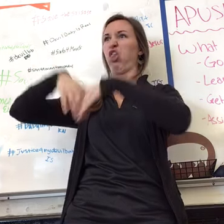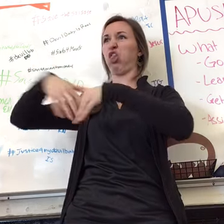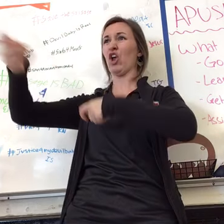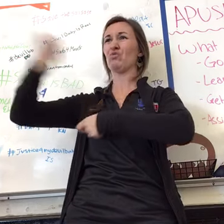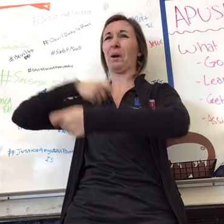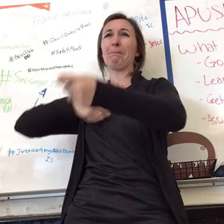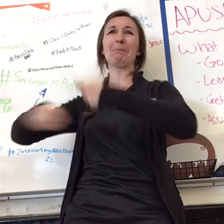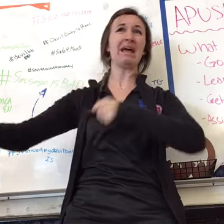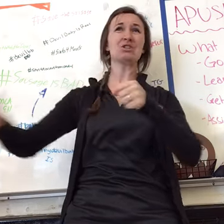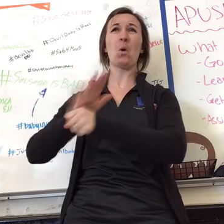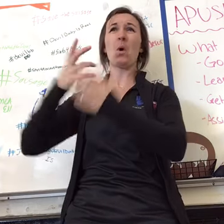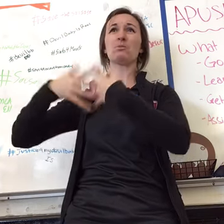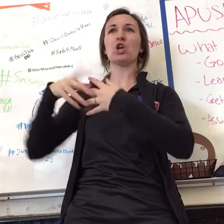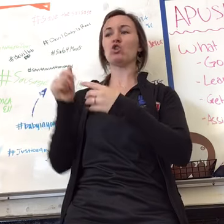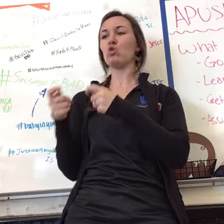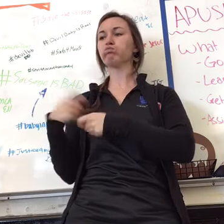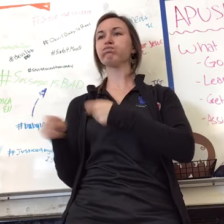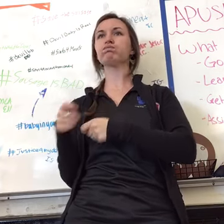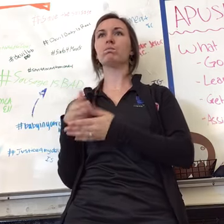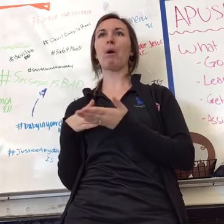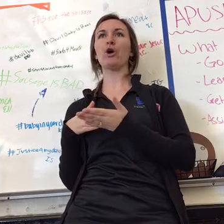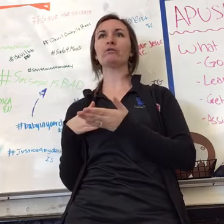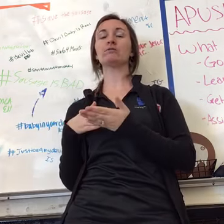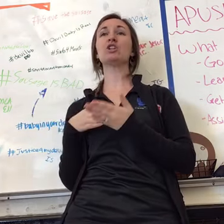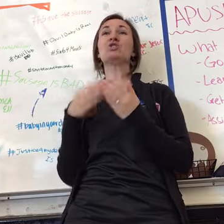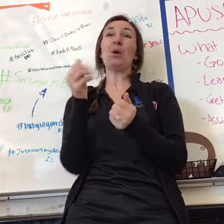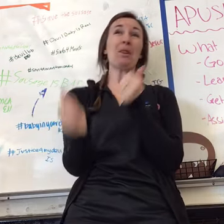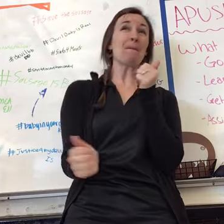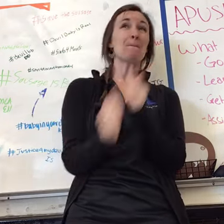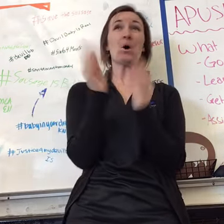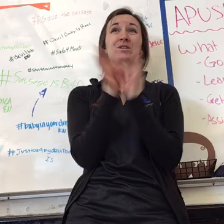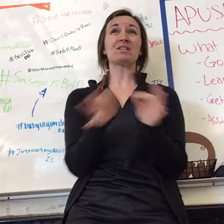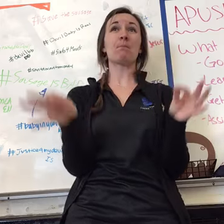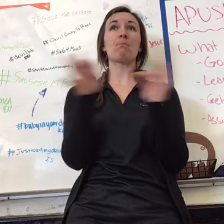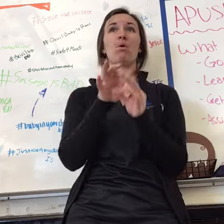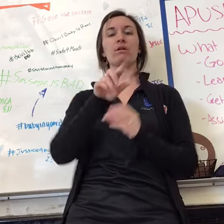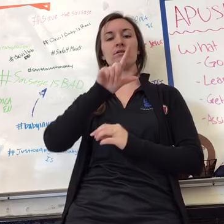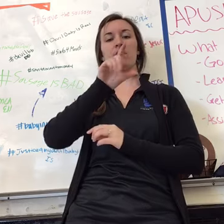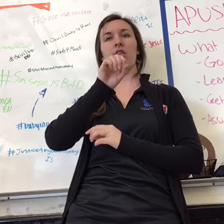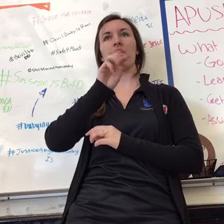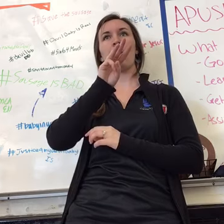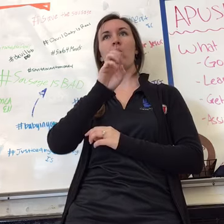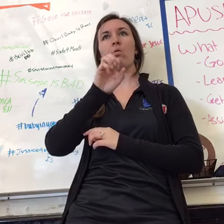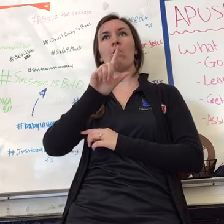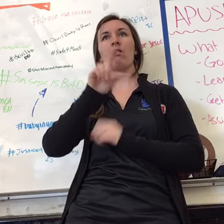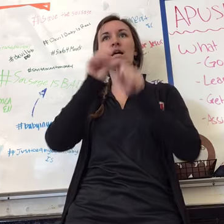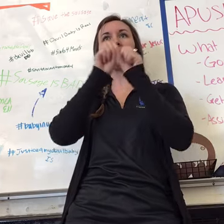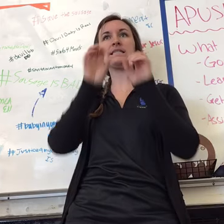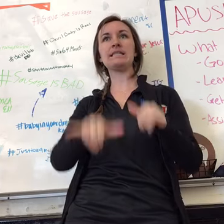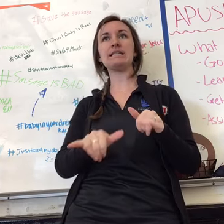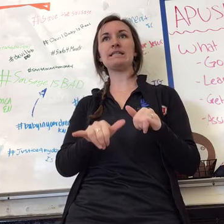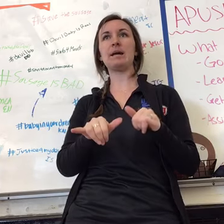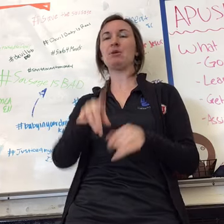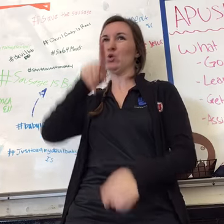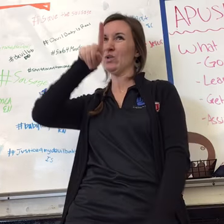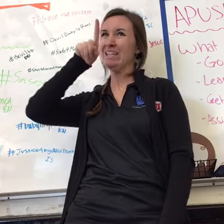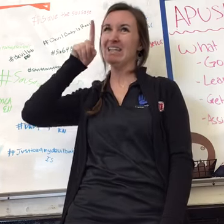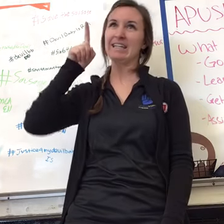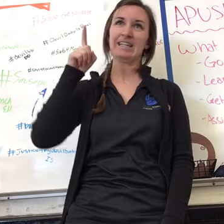The most important one on this entire page is the Lowell system. You need to study the Lowell system. I don't know how I could be